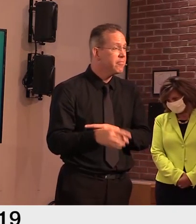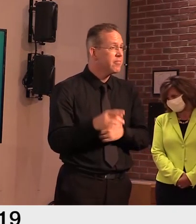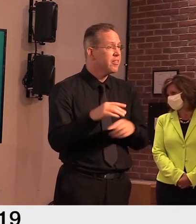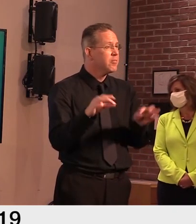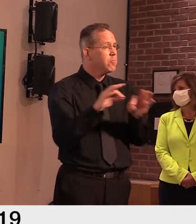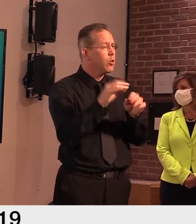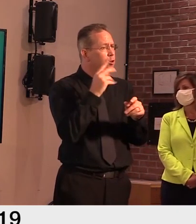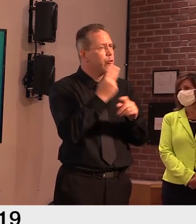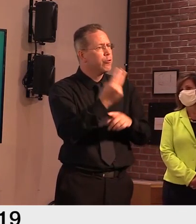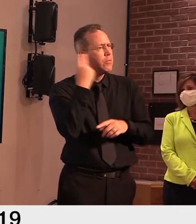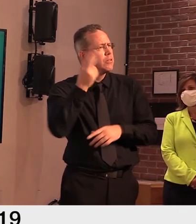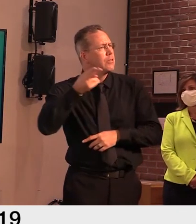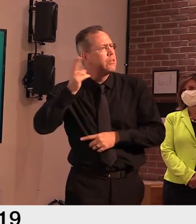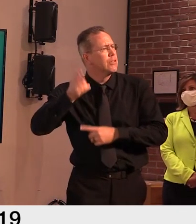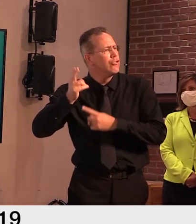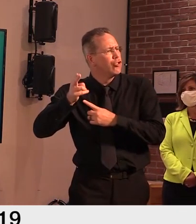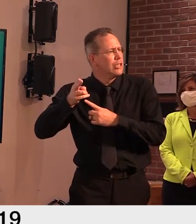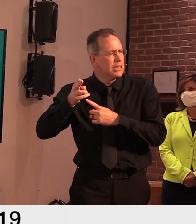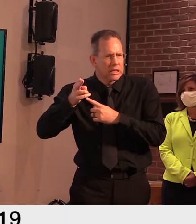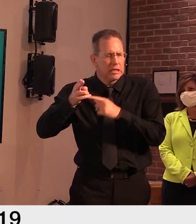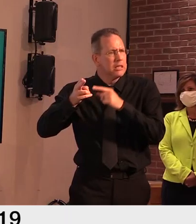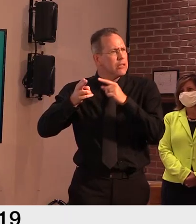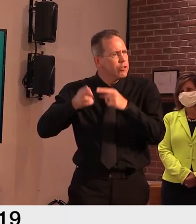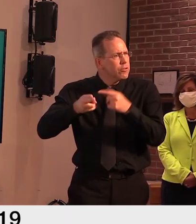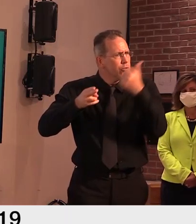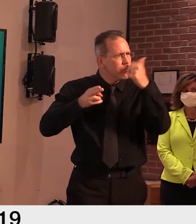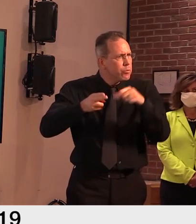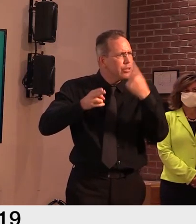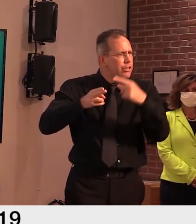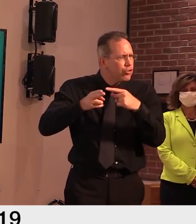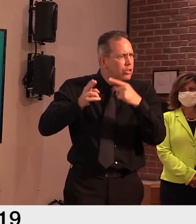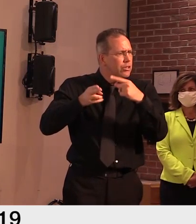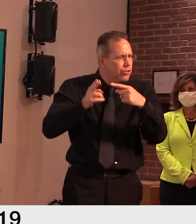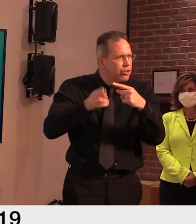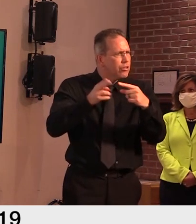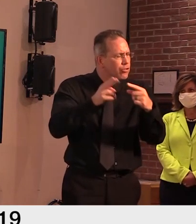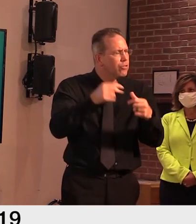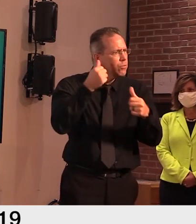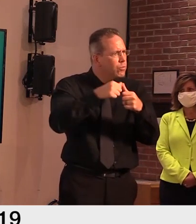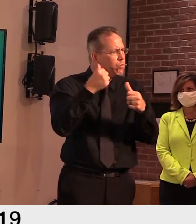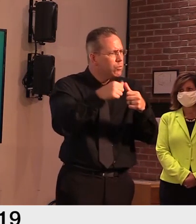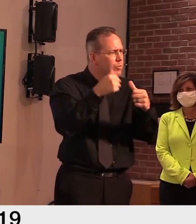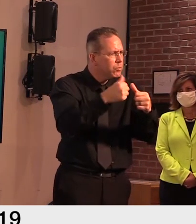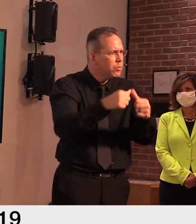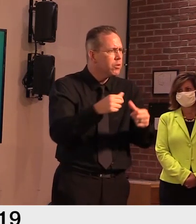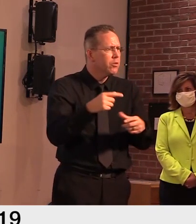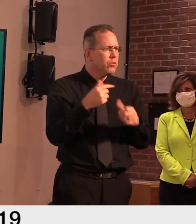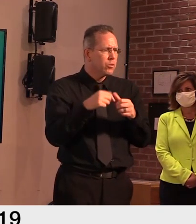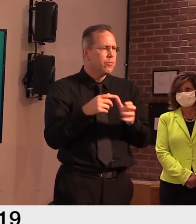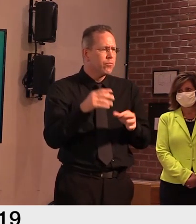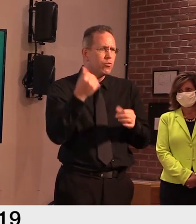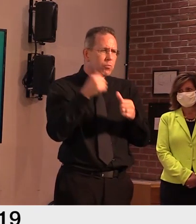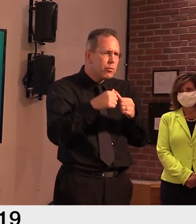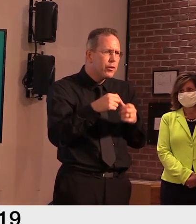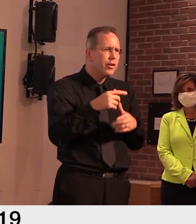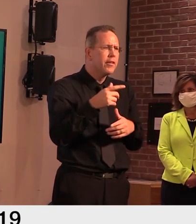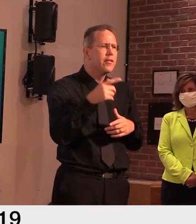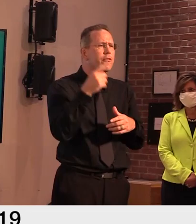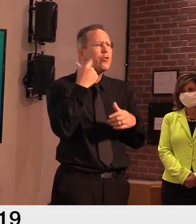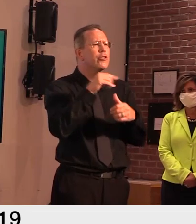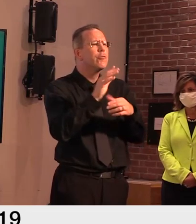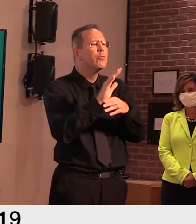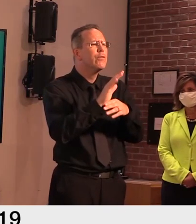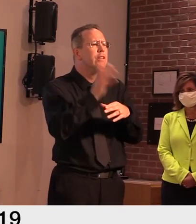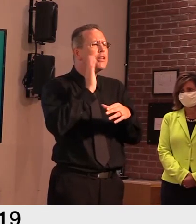the fundamental principle of our country, basically, isn't it? Well, I do think you make a good point in terms